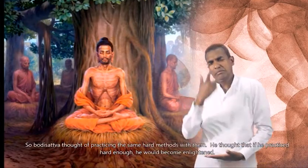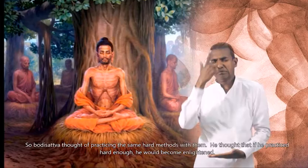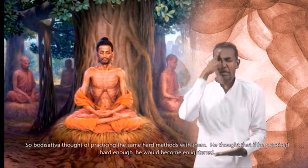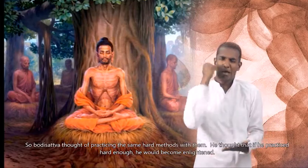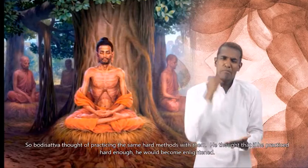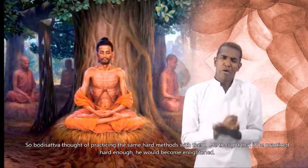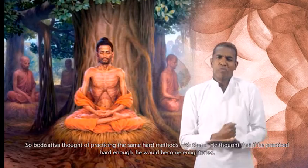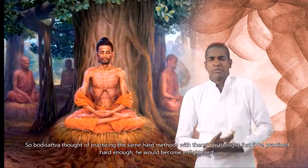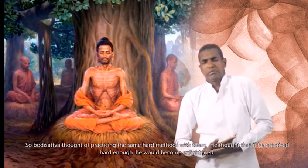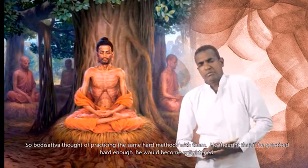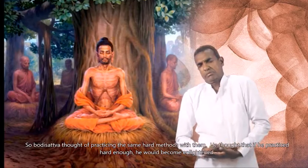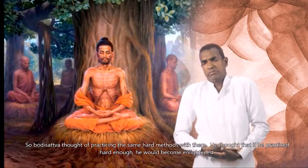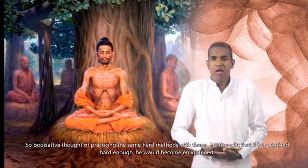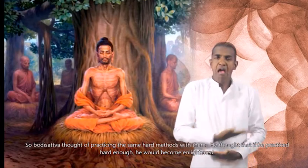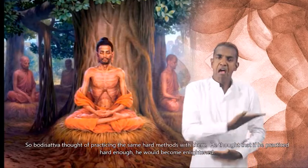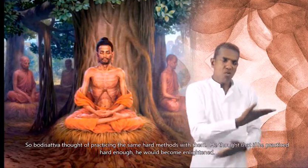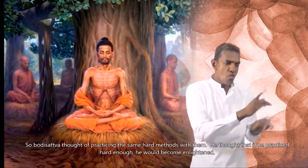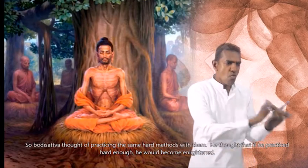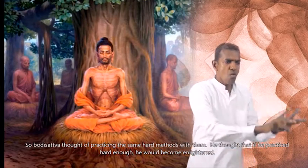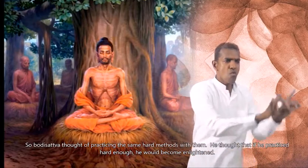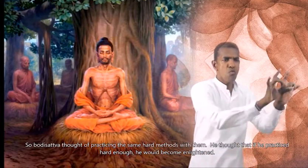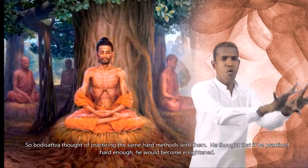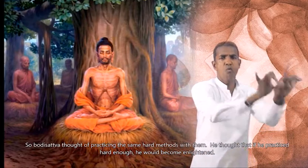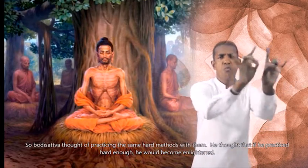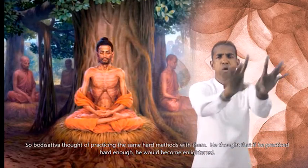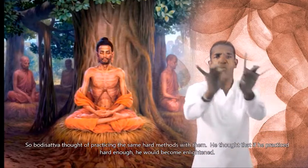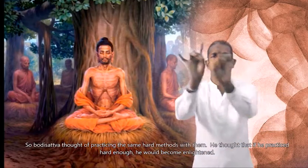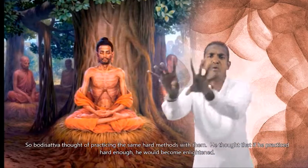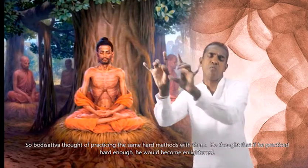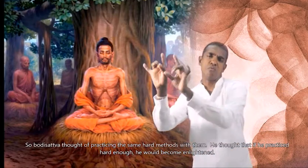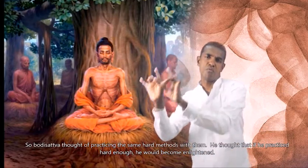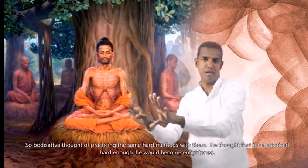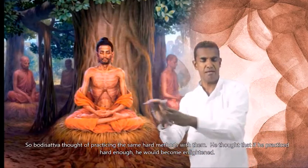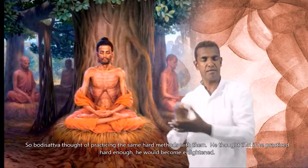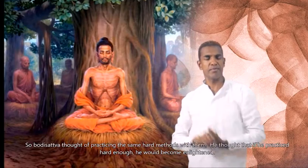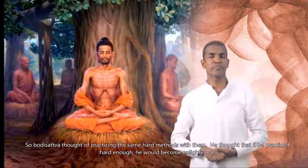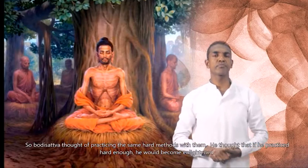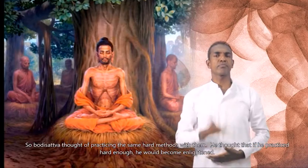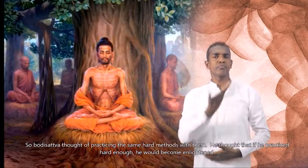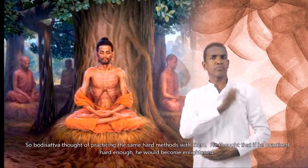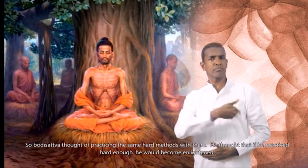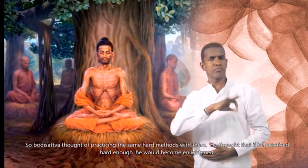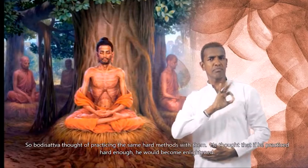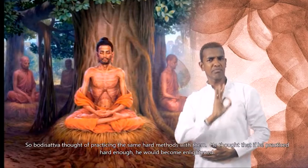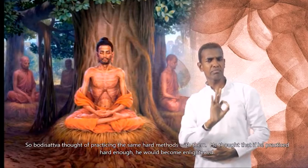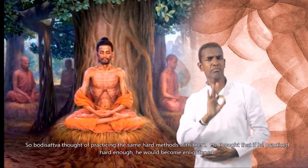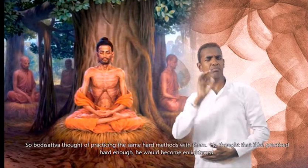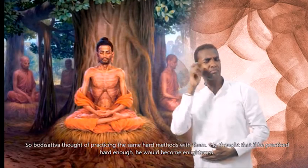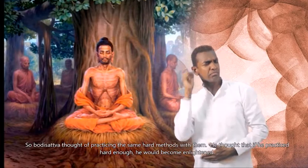So Bodhisattva thought of practicing the same hard method with them. He thought that if he practiced